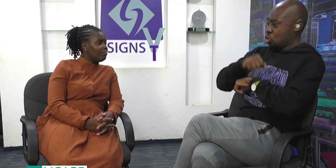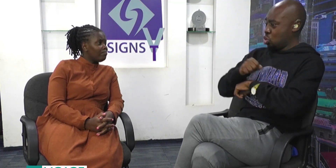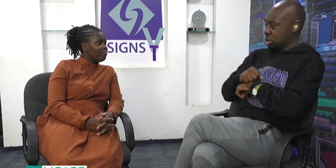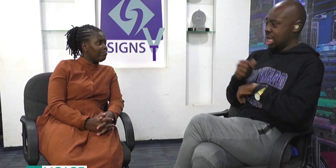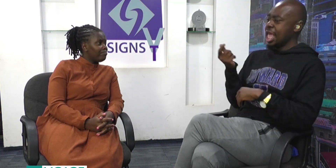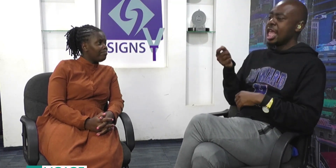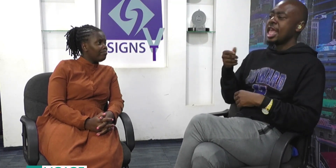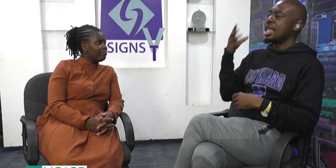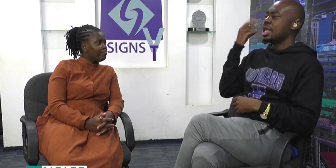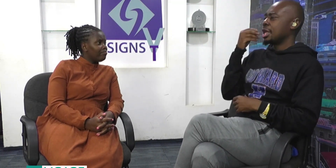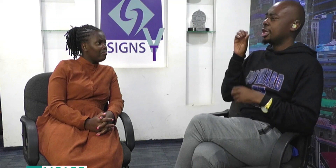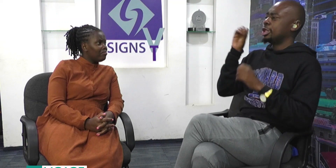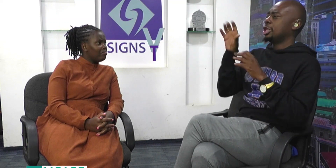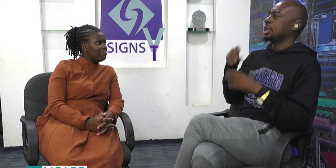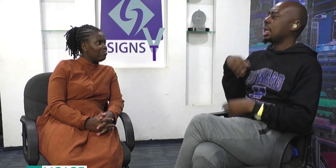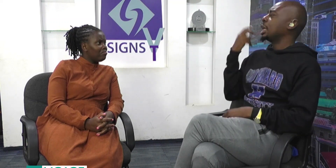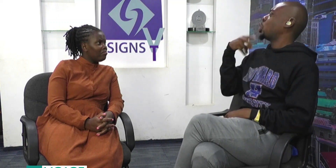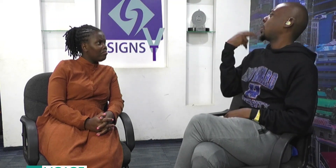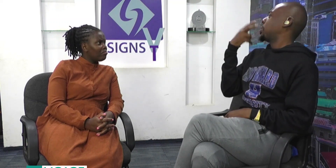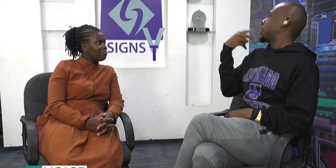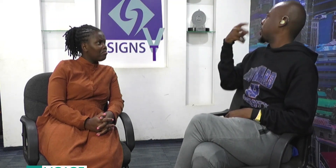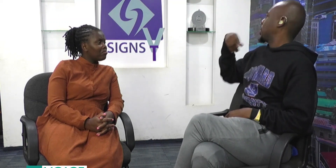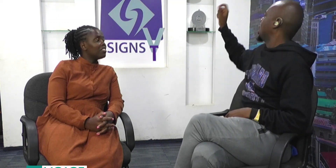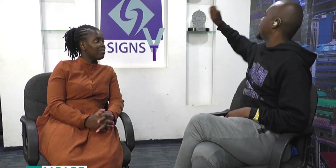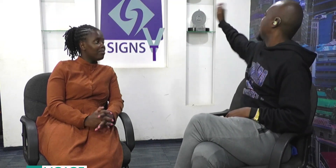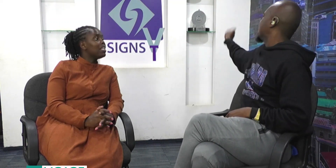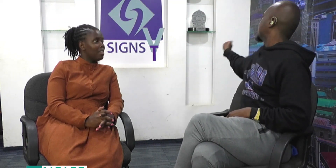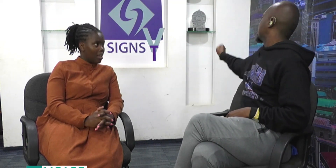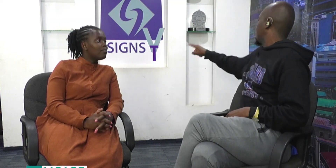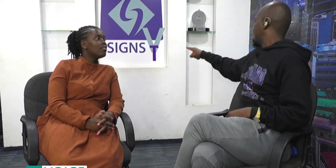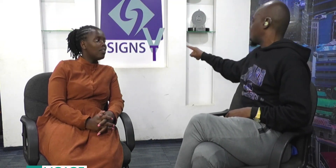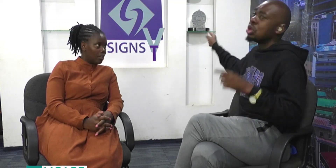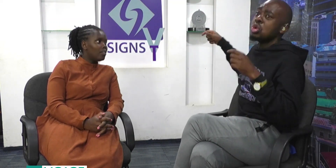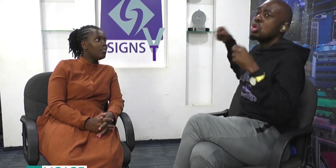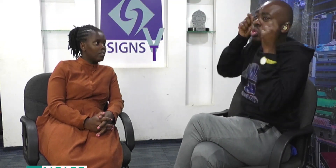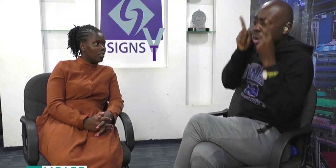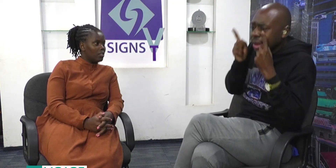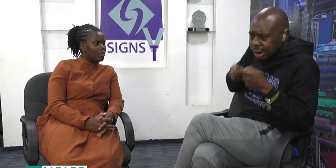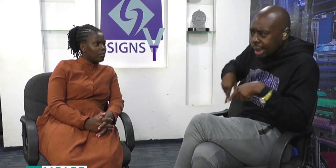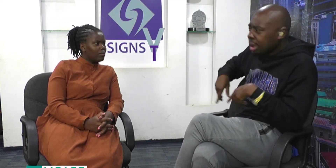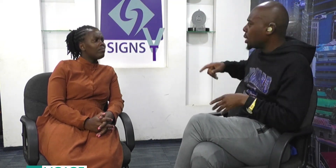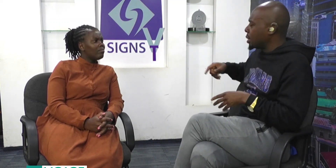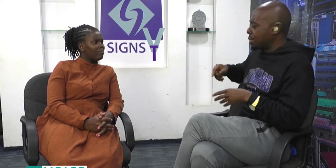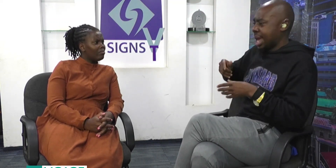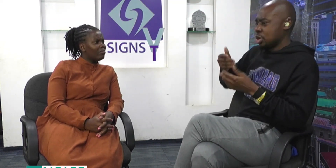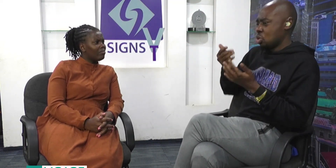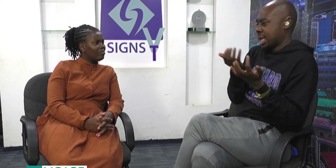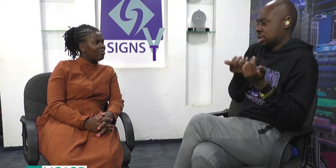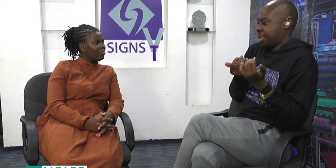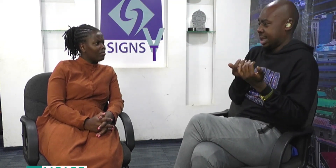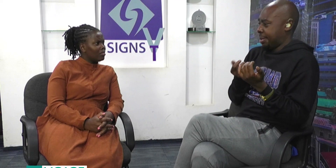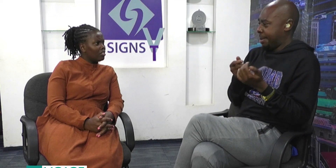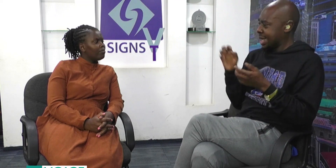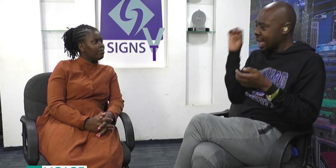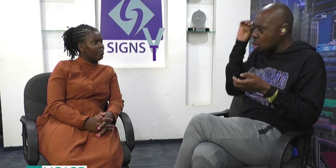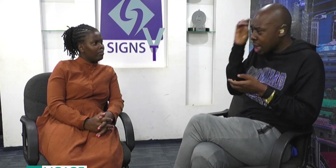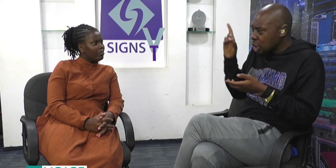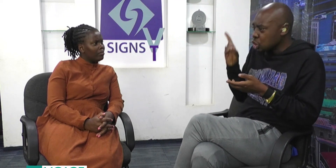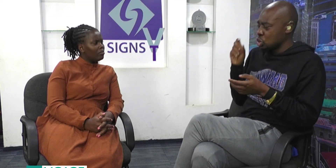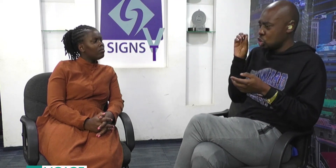practiced. Because for deaf schools, you find that we have hearing teachers who at sometimes when they're